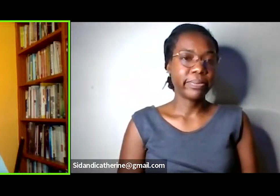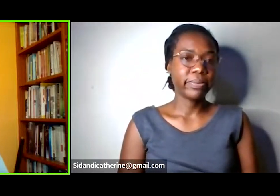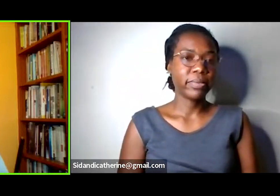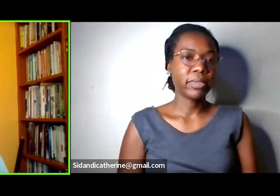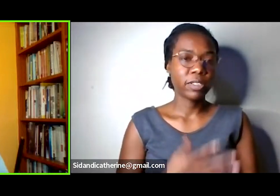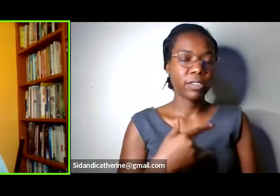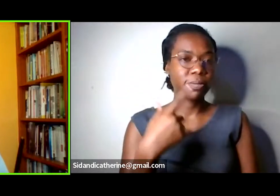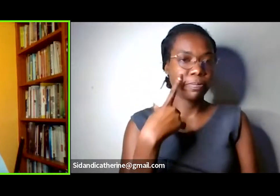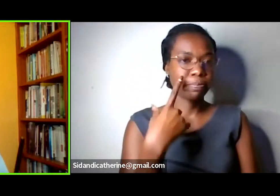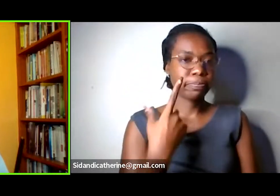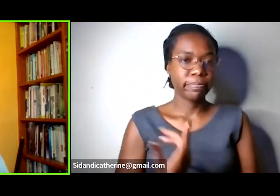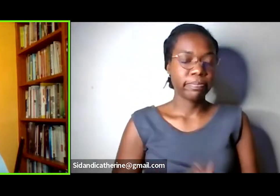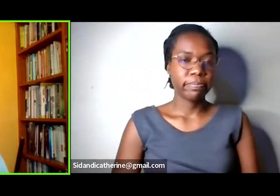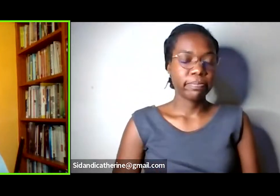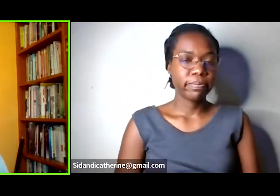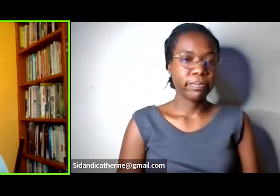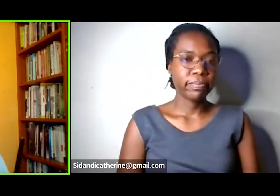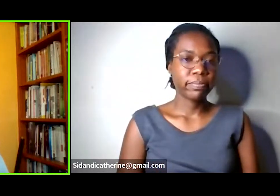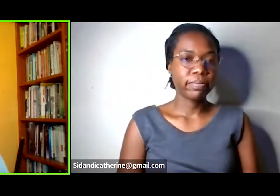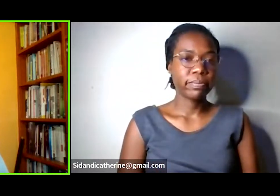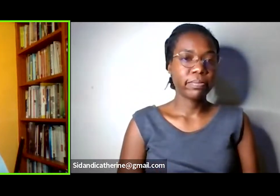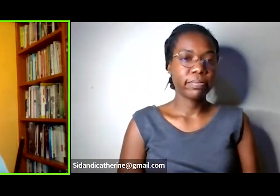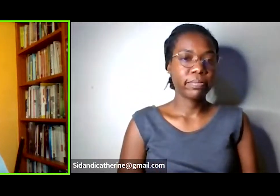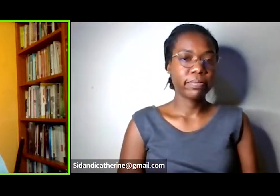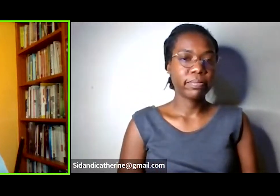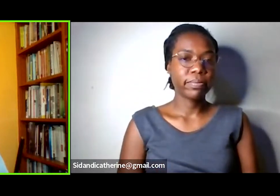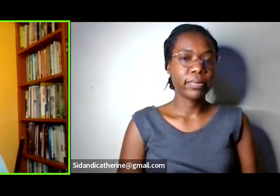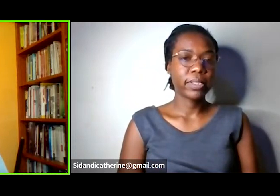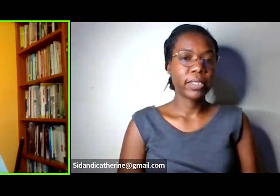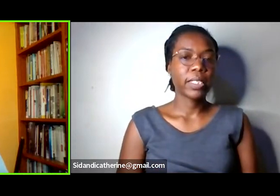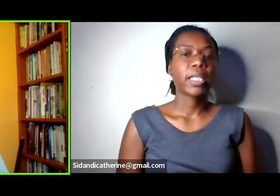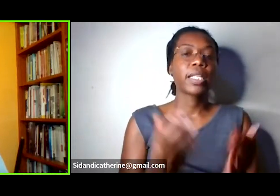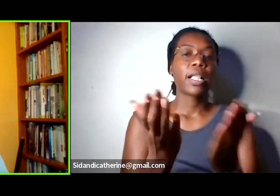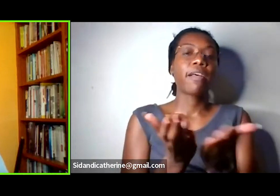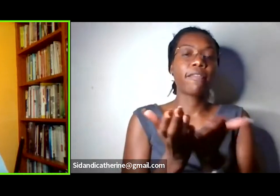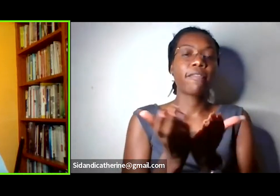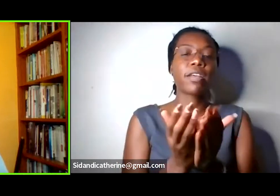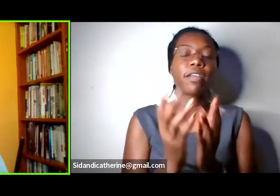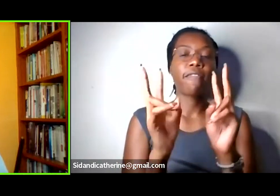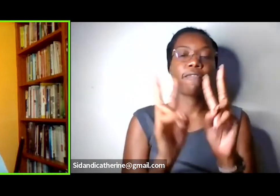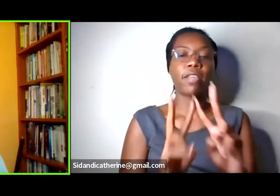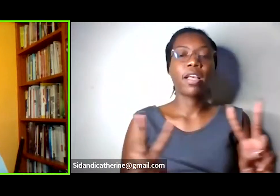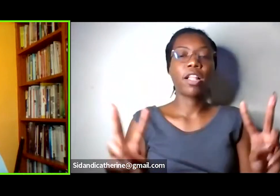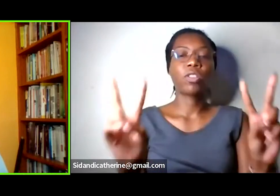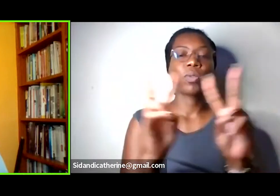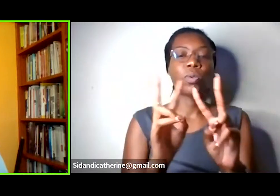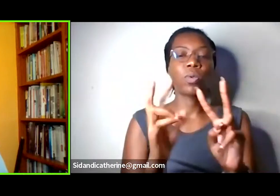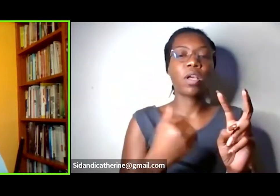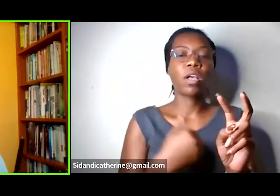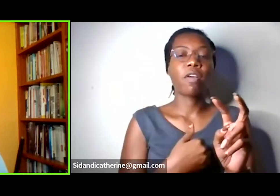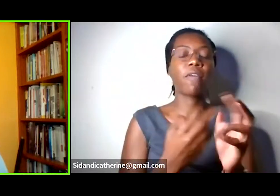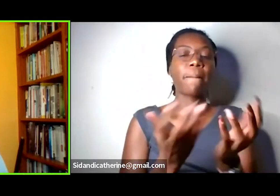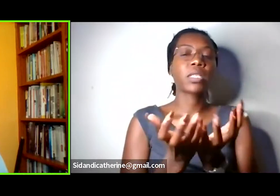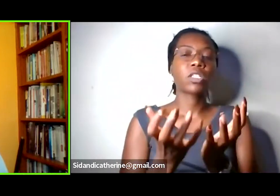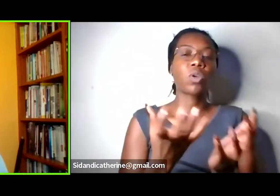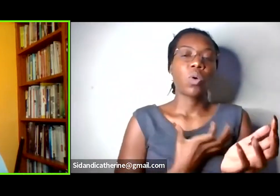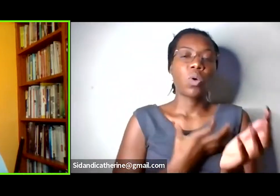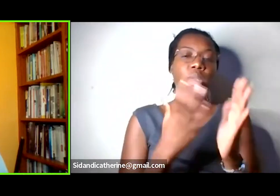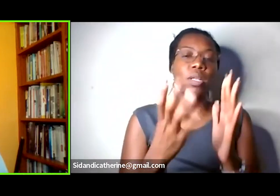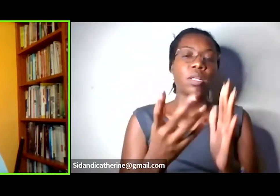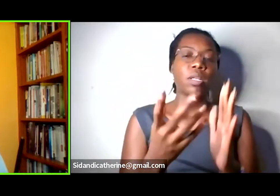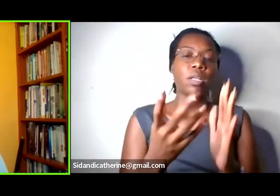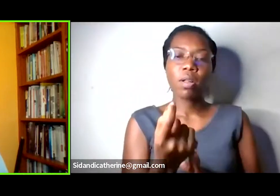business people who never on their phone now are busy now selling their products? I get that question all